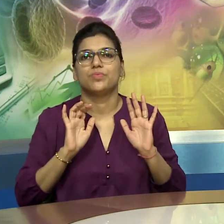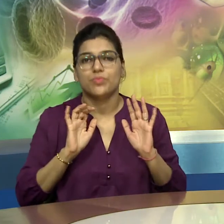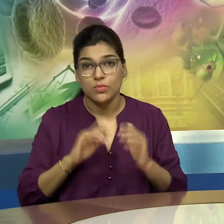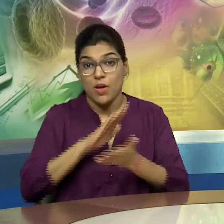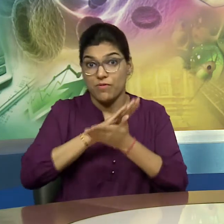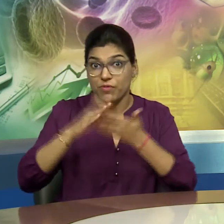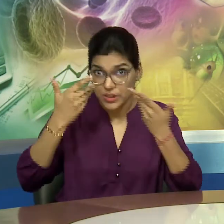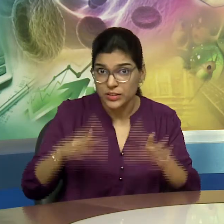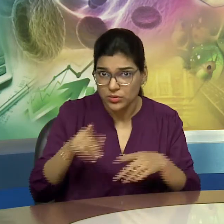the question,